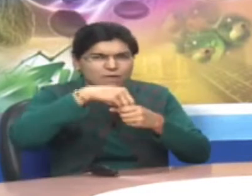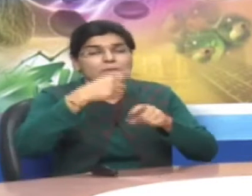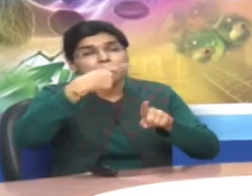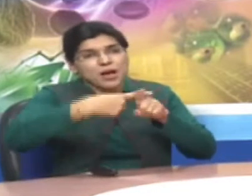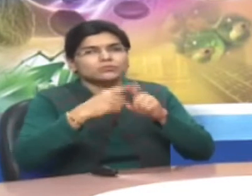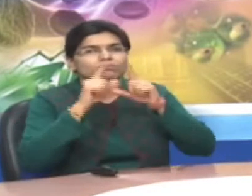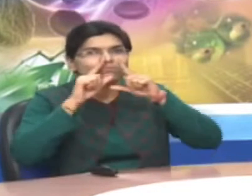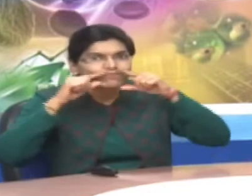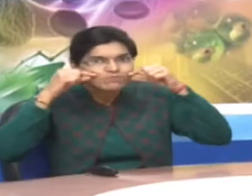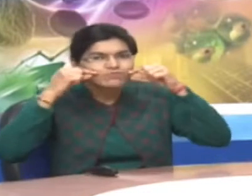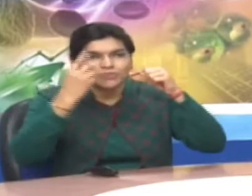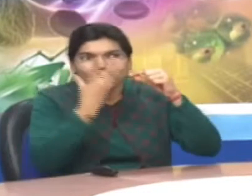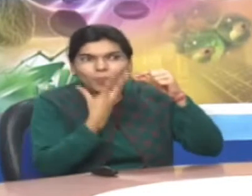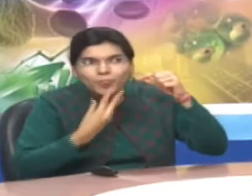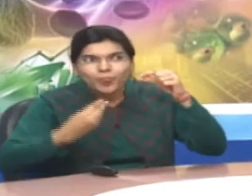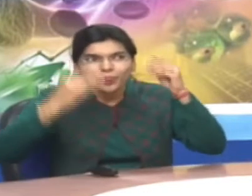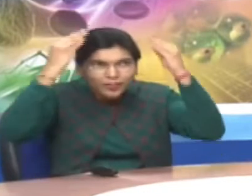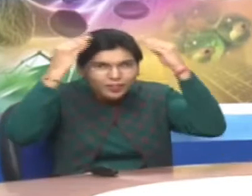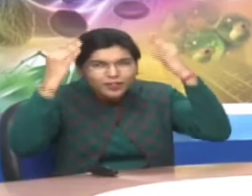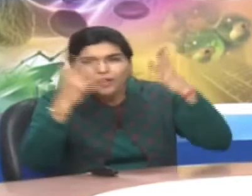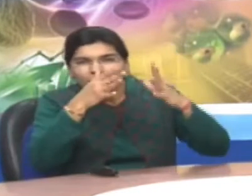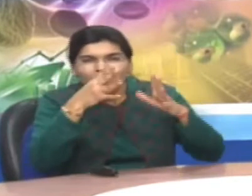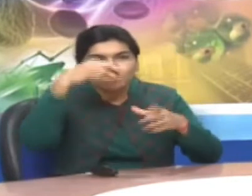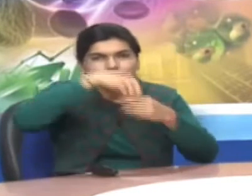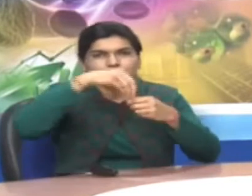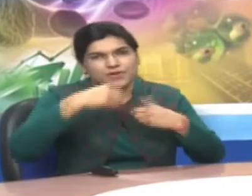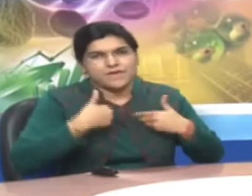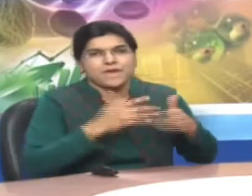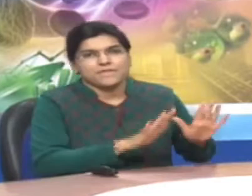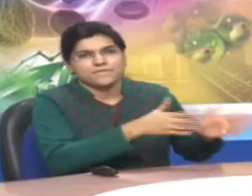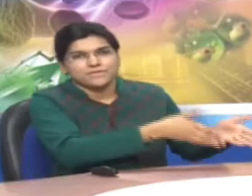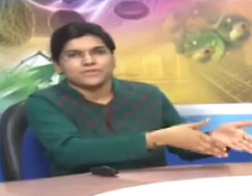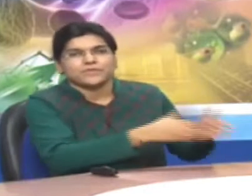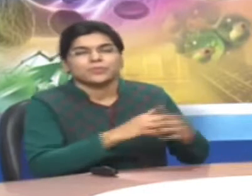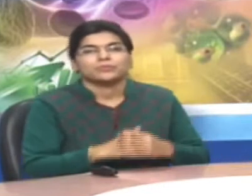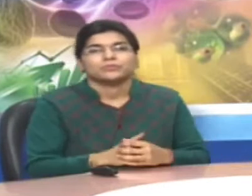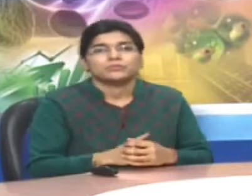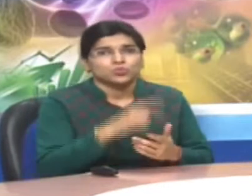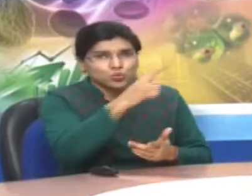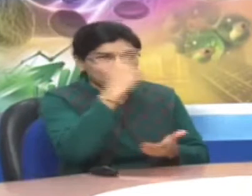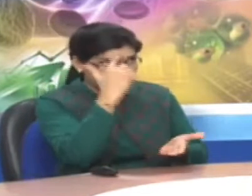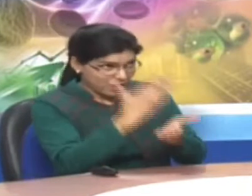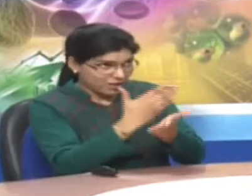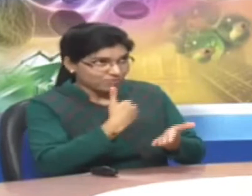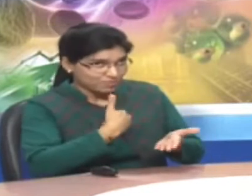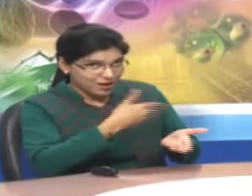disguise outfit, false mustache, and whatnot. Now do you believe me?"